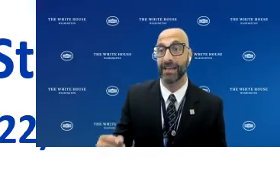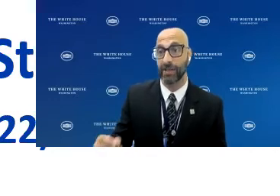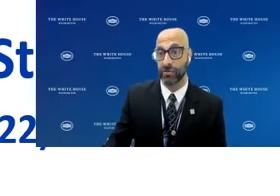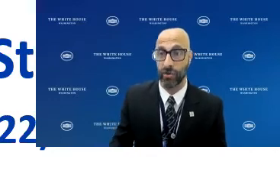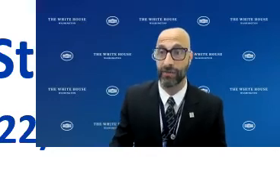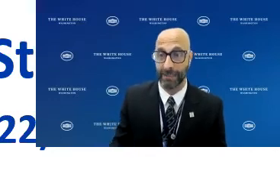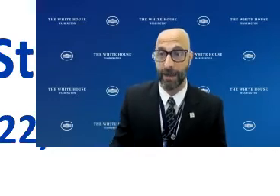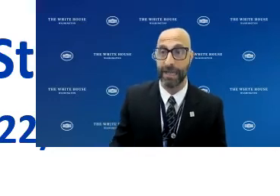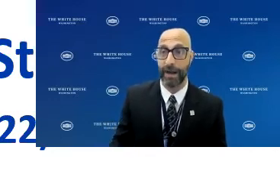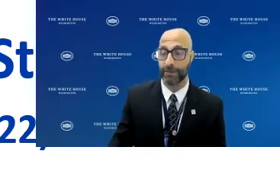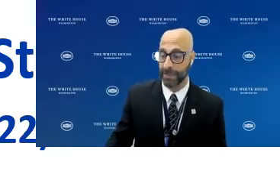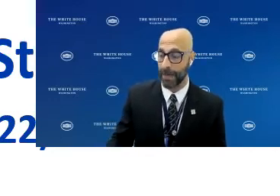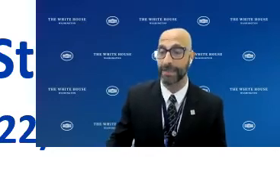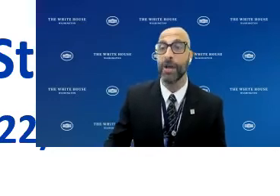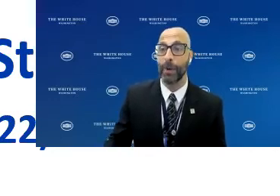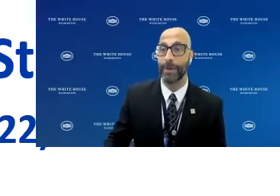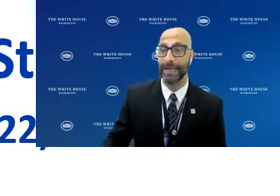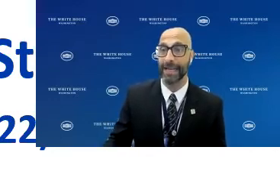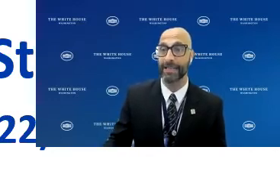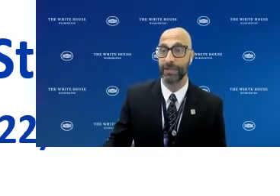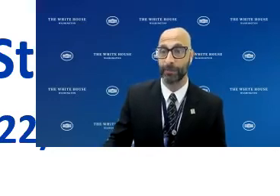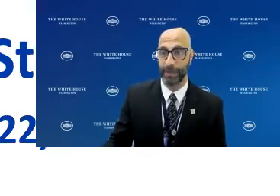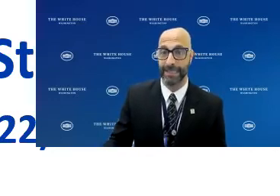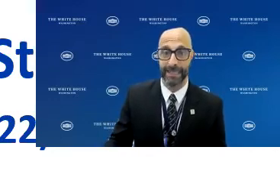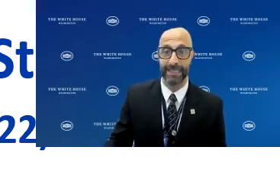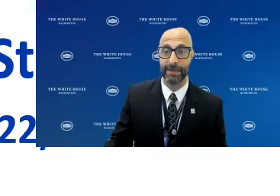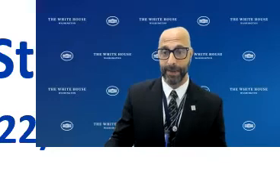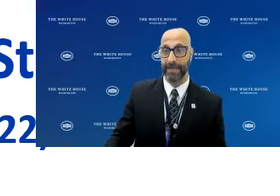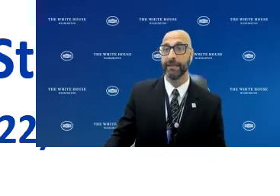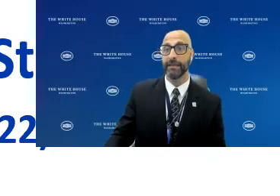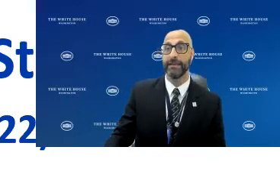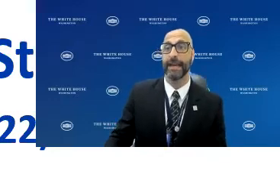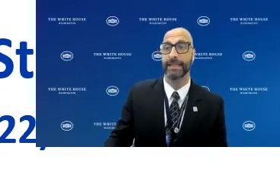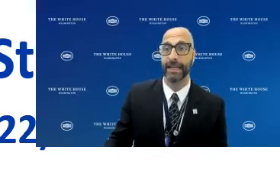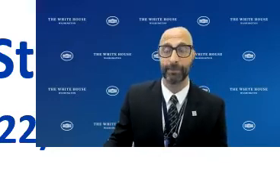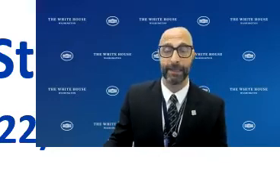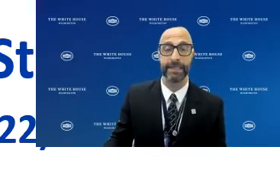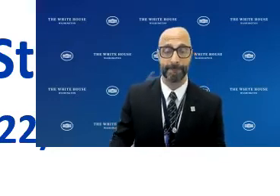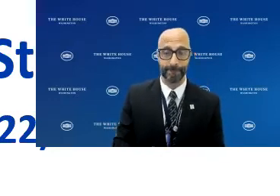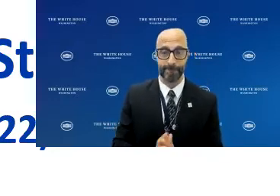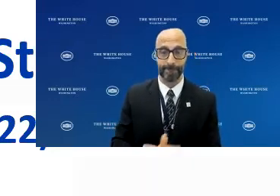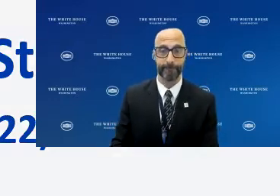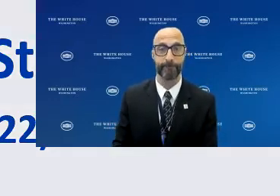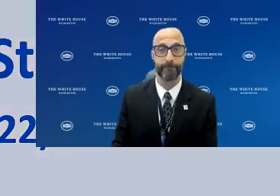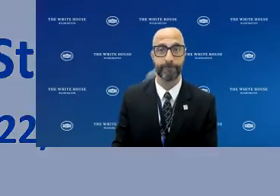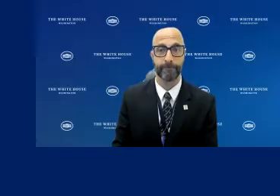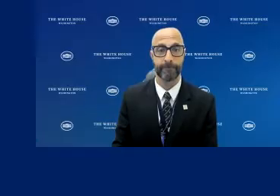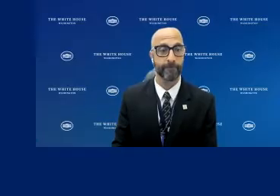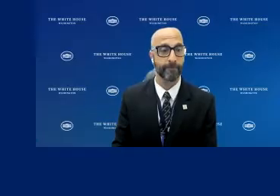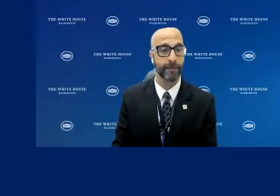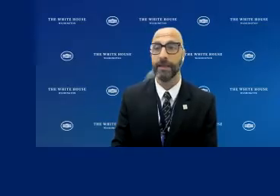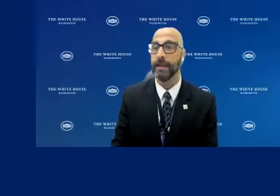really maintain control of this monkeypox response when we get it to the place it needs to be. Next slide, please.